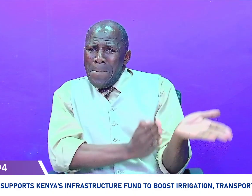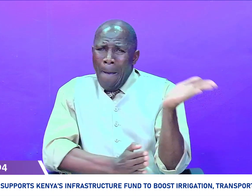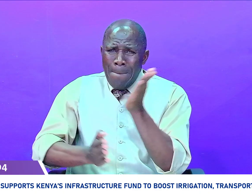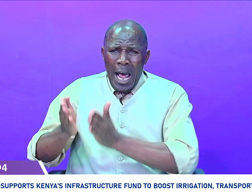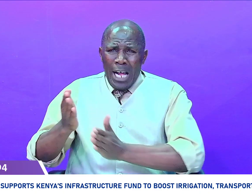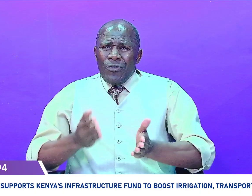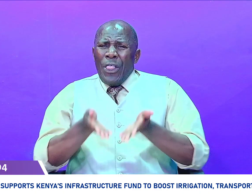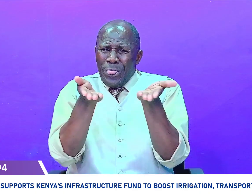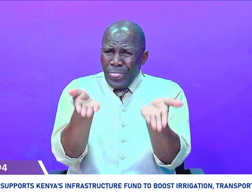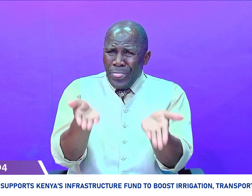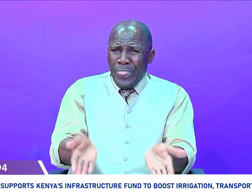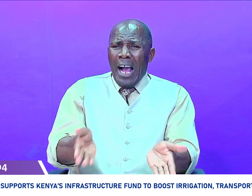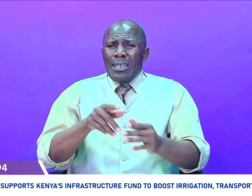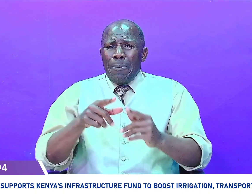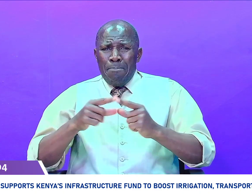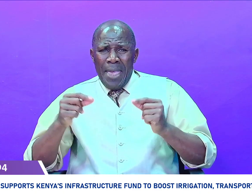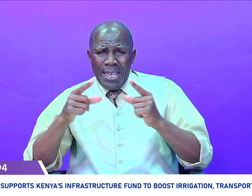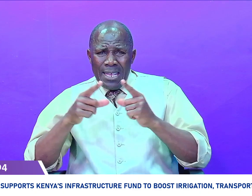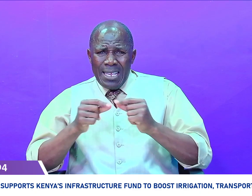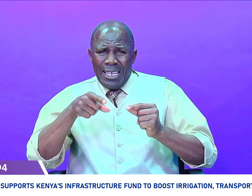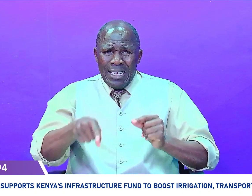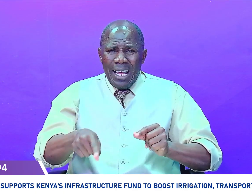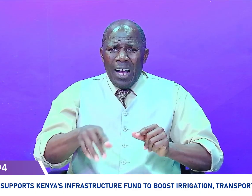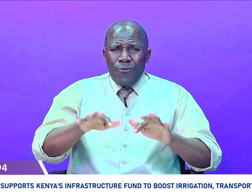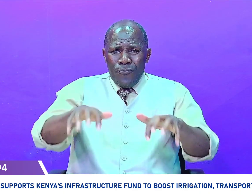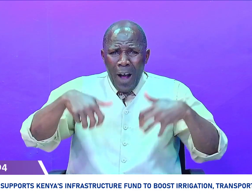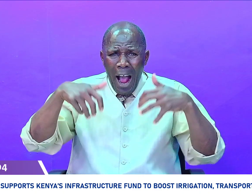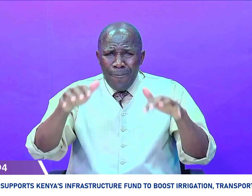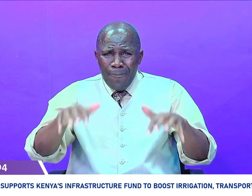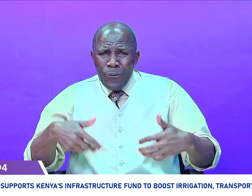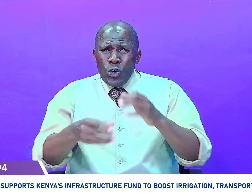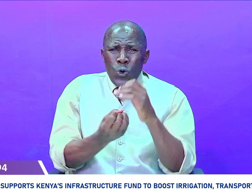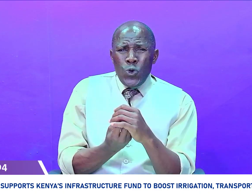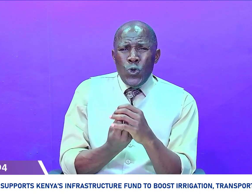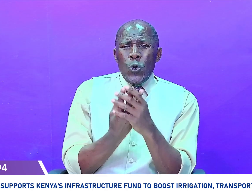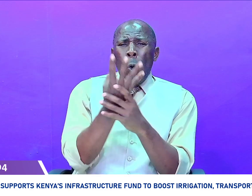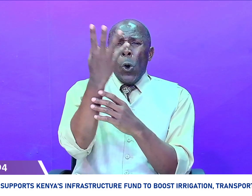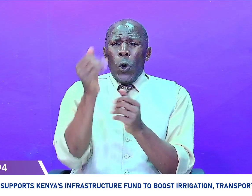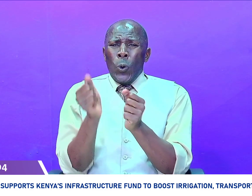critical strategy for achieving sustainable agricultural growth.